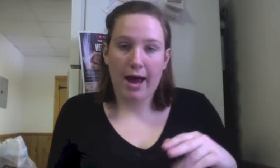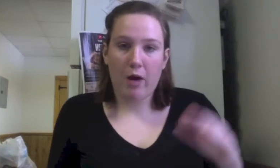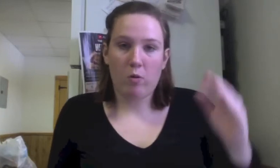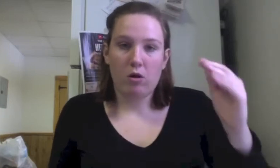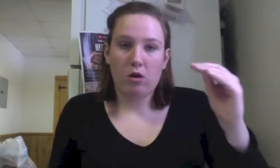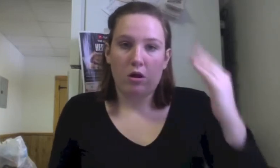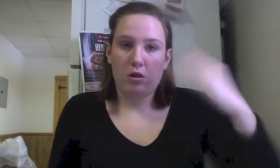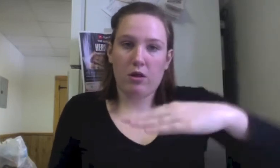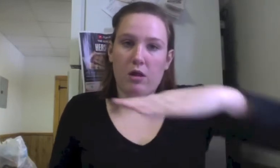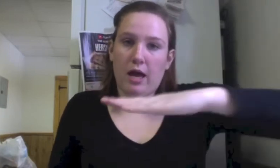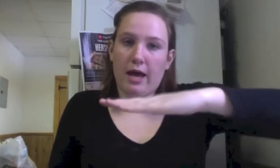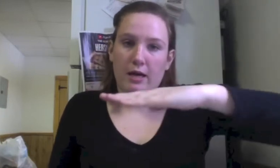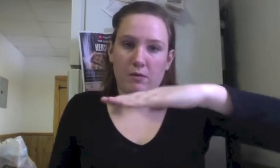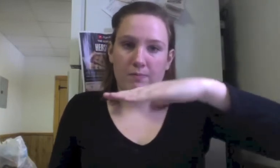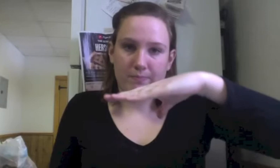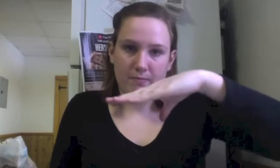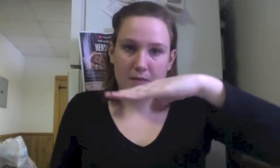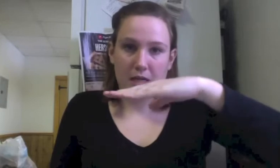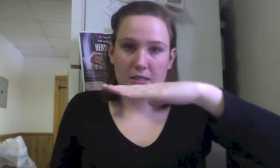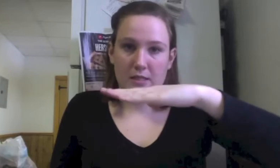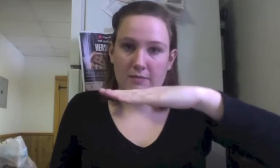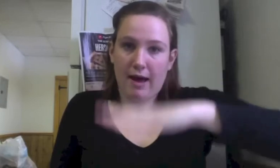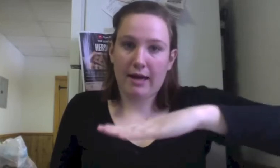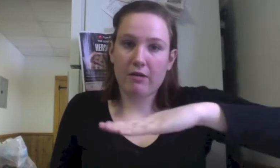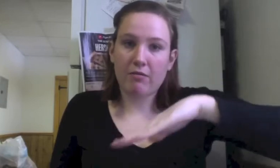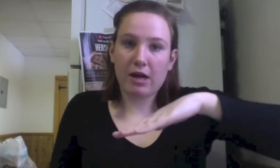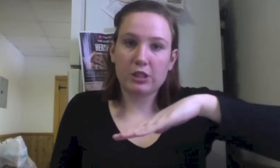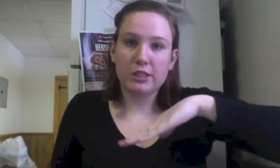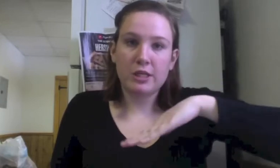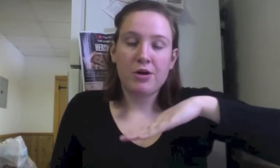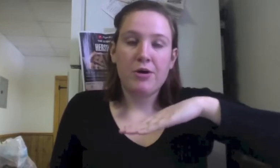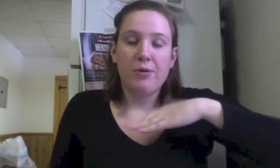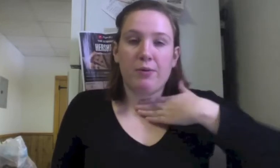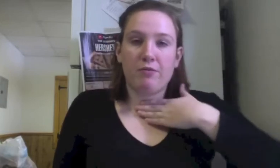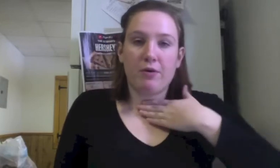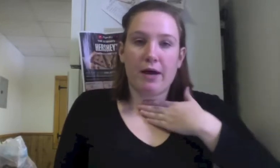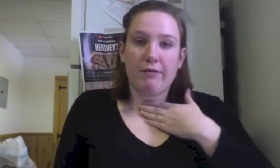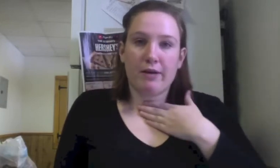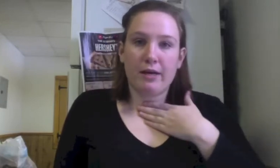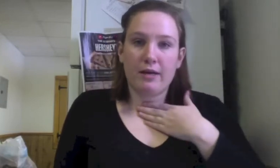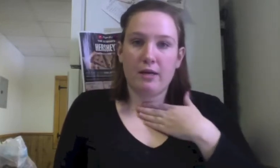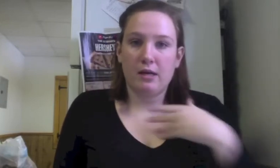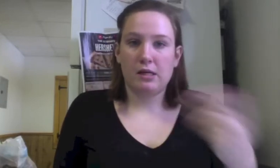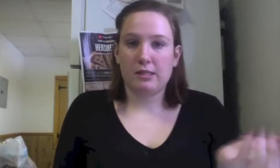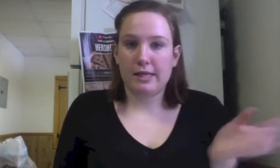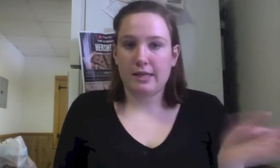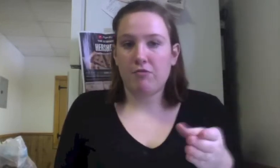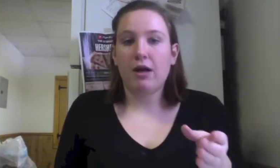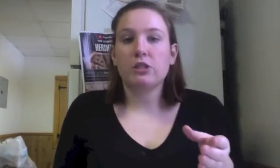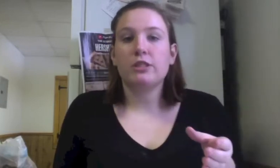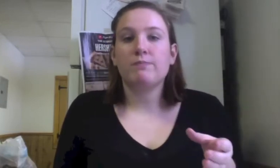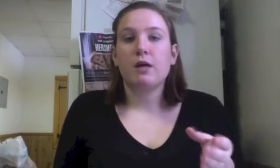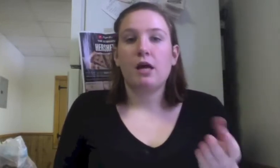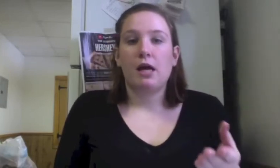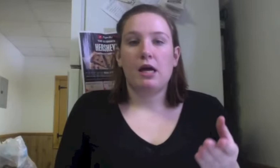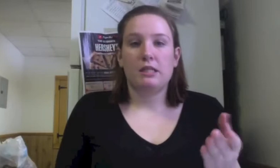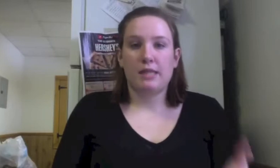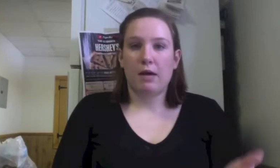how the line means divide in a fraction. Well, if you have a kid take that fraction and say, I want you